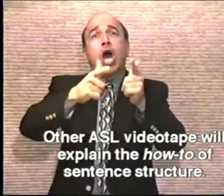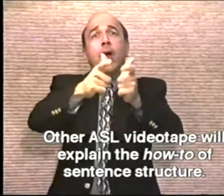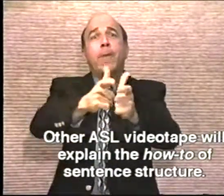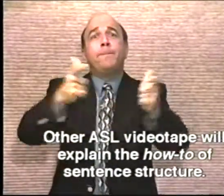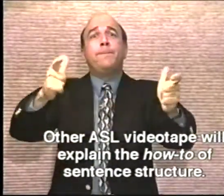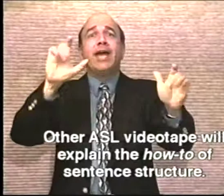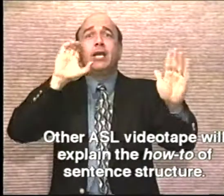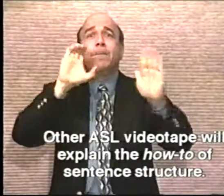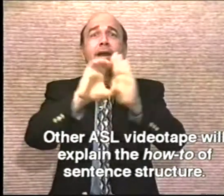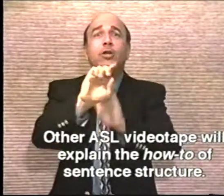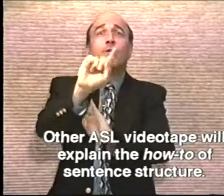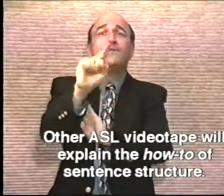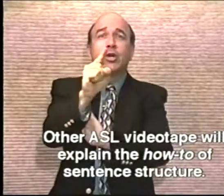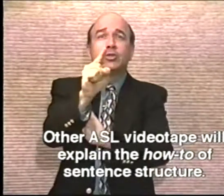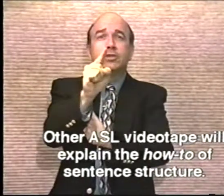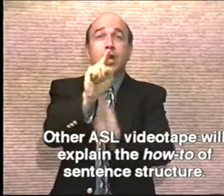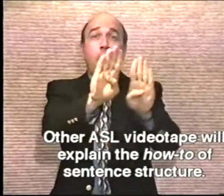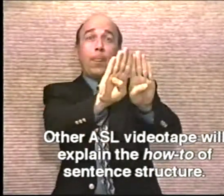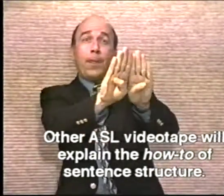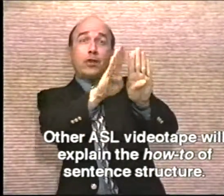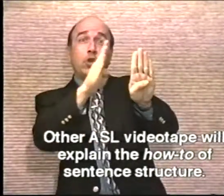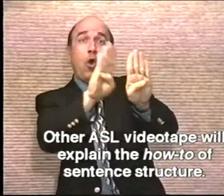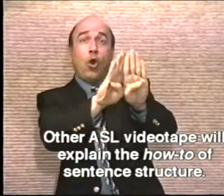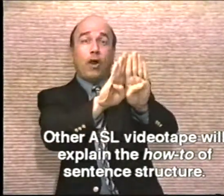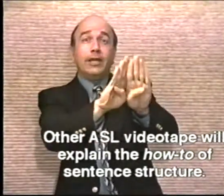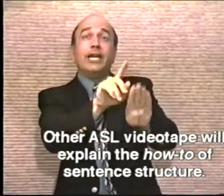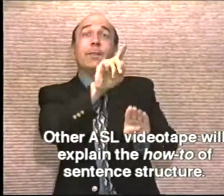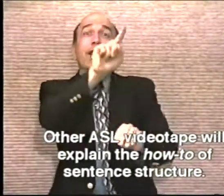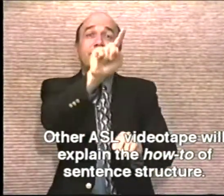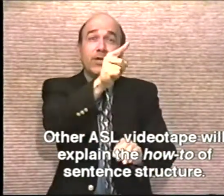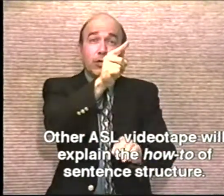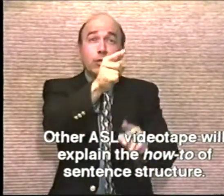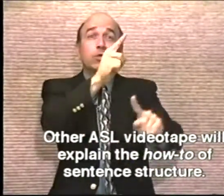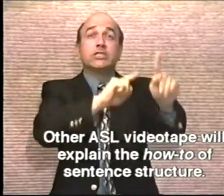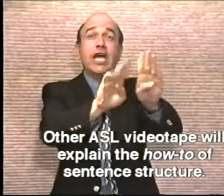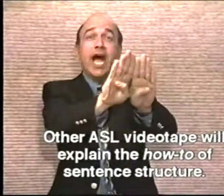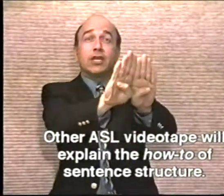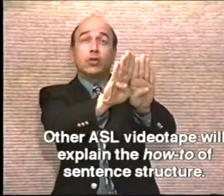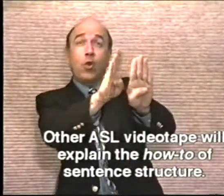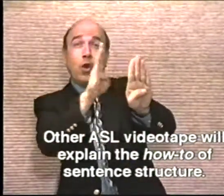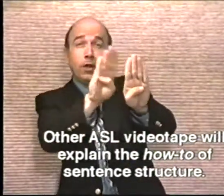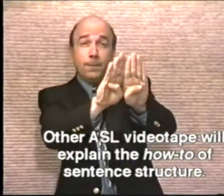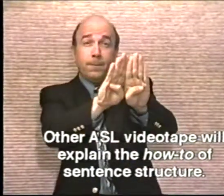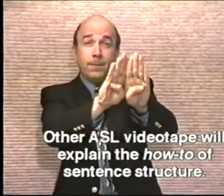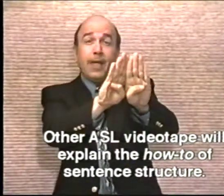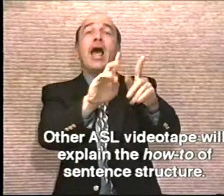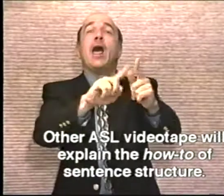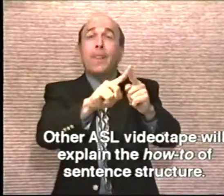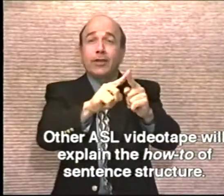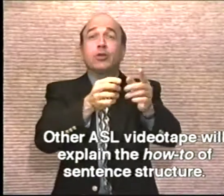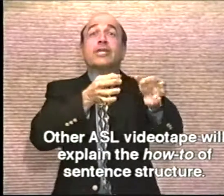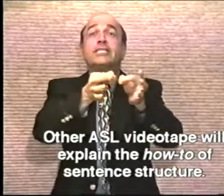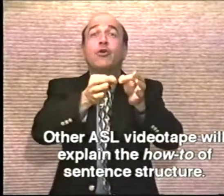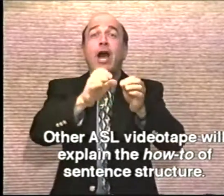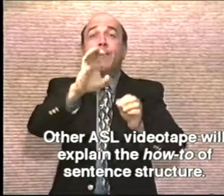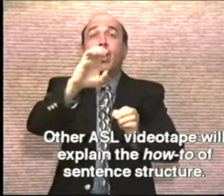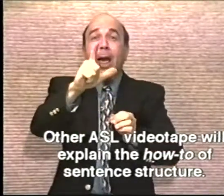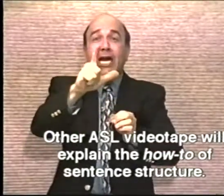with the big picture first. The door is there first, so you sign door, and then you describe